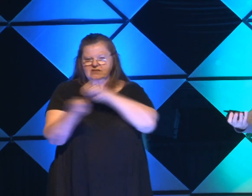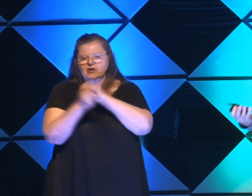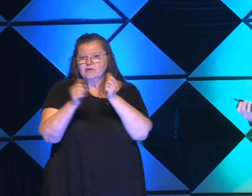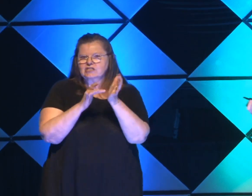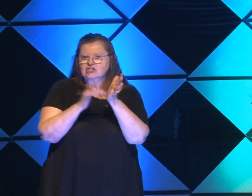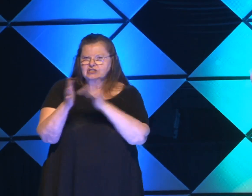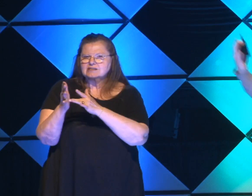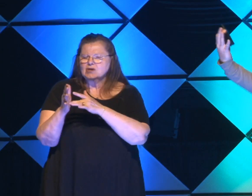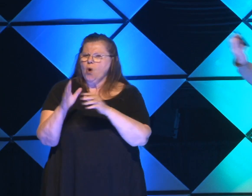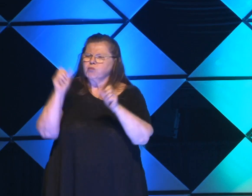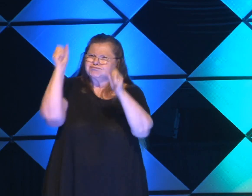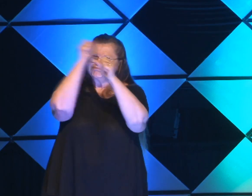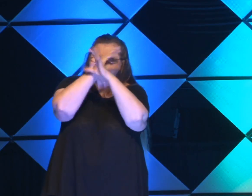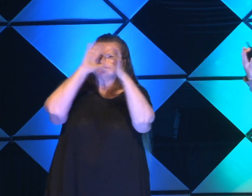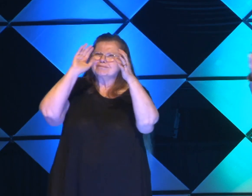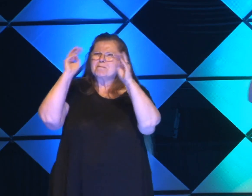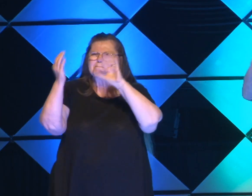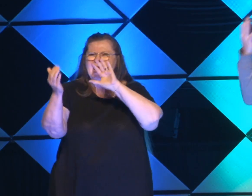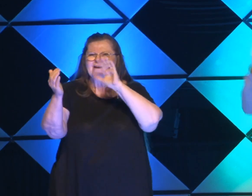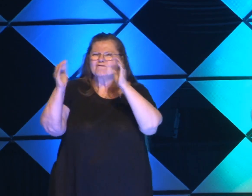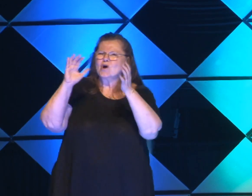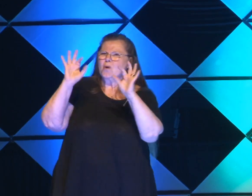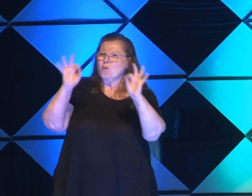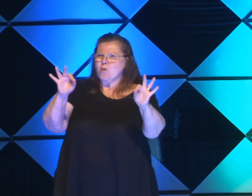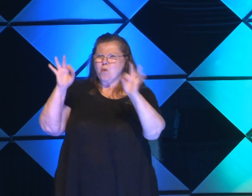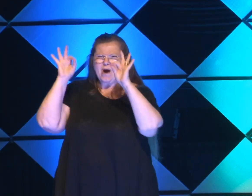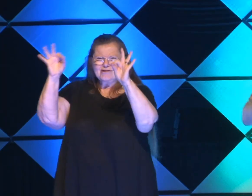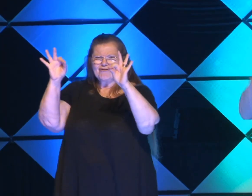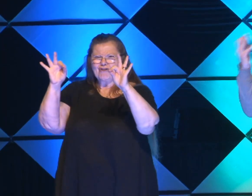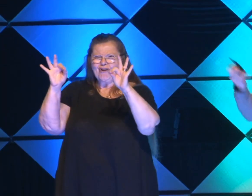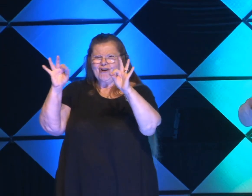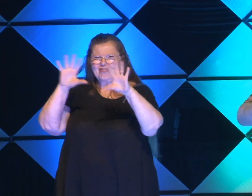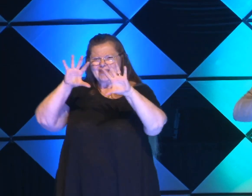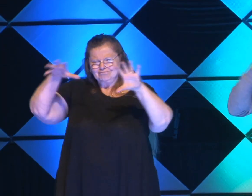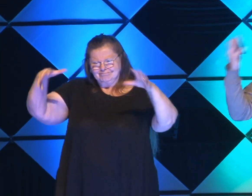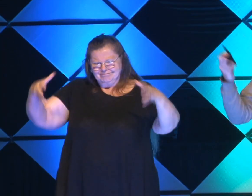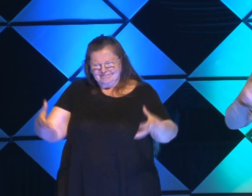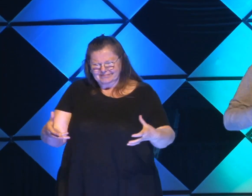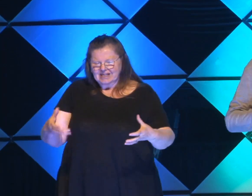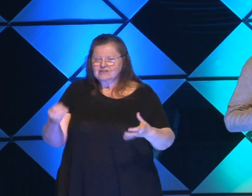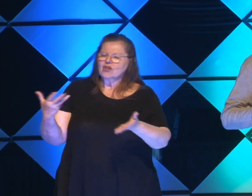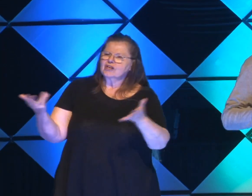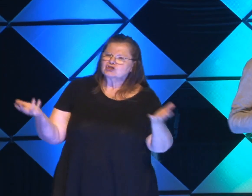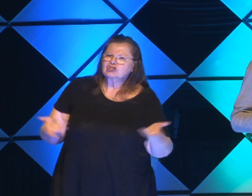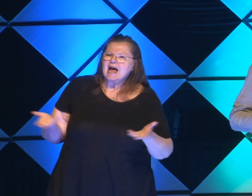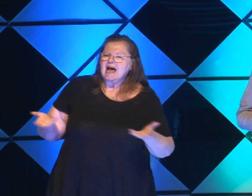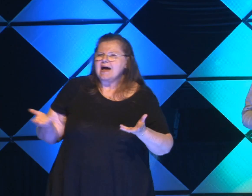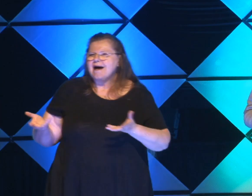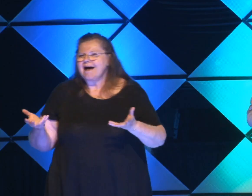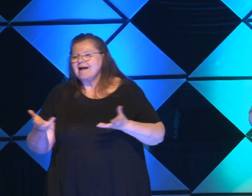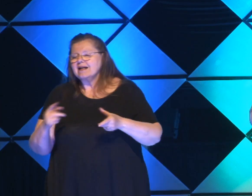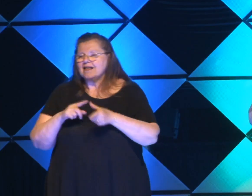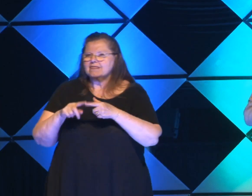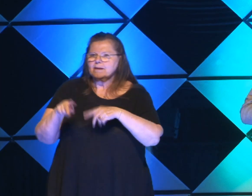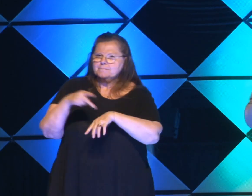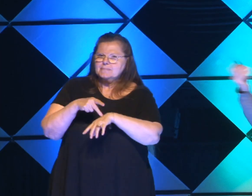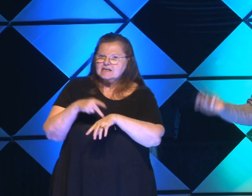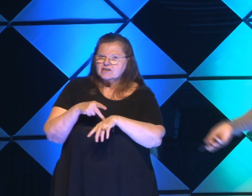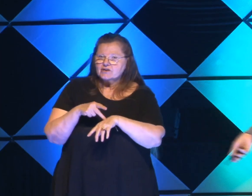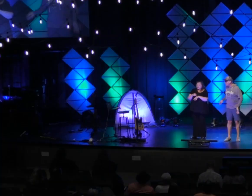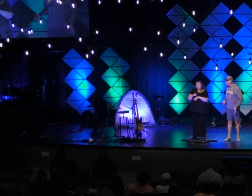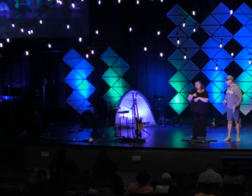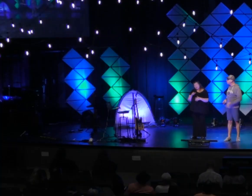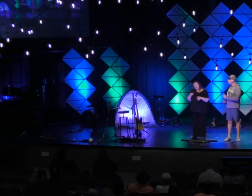beautiful metaphor. It's all being brought together, this whole scene, right? So they're standing there and they're talking. And Peter, true